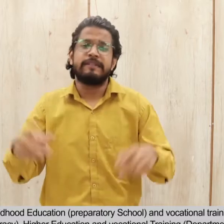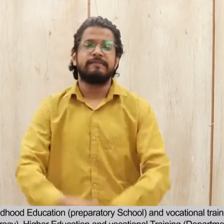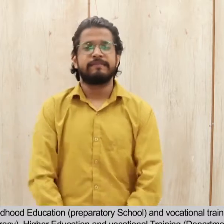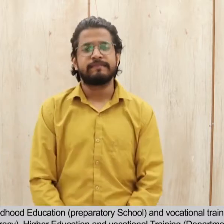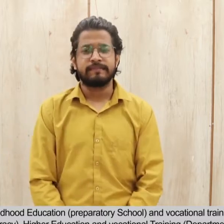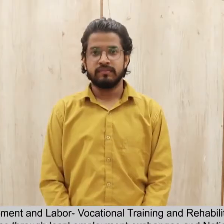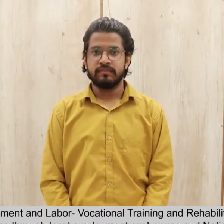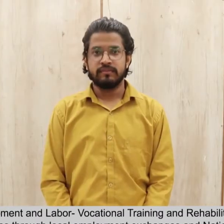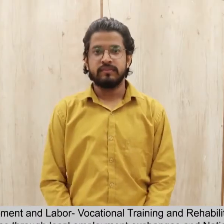Higher Education.